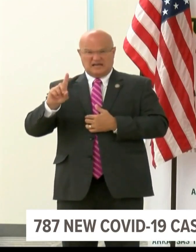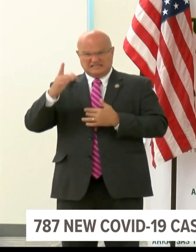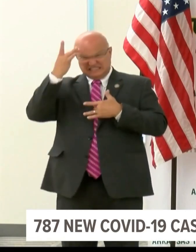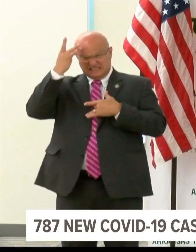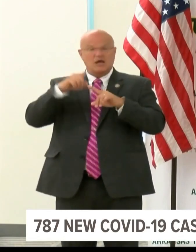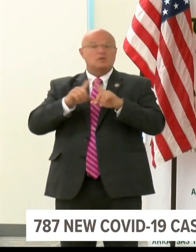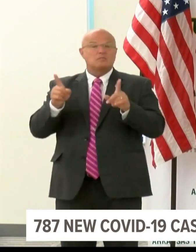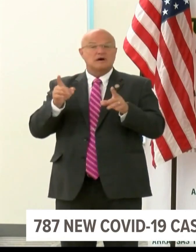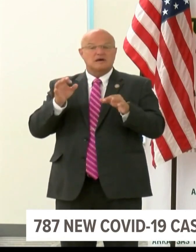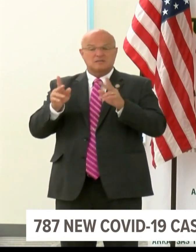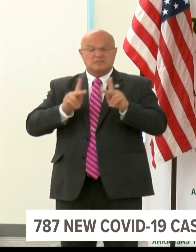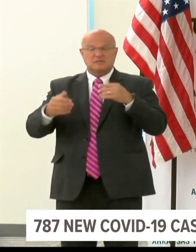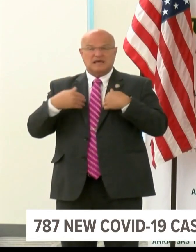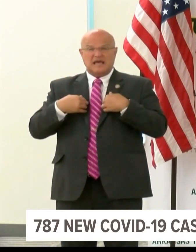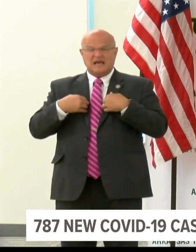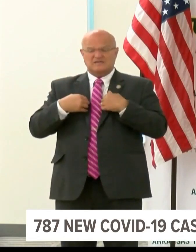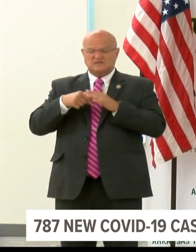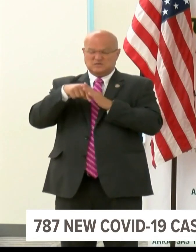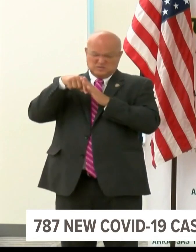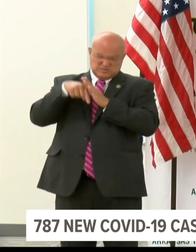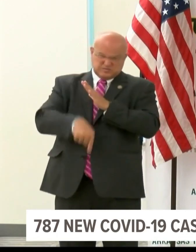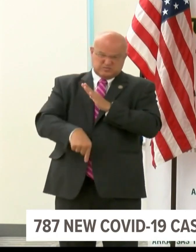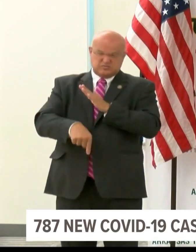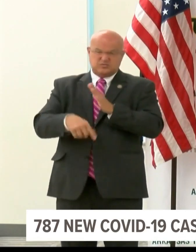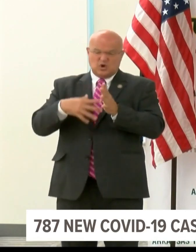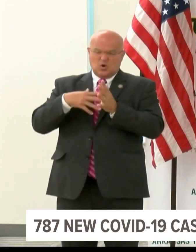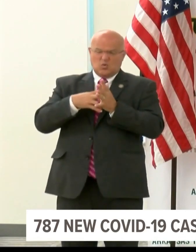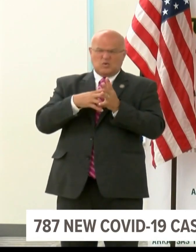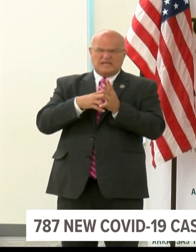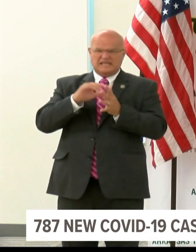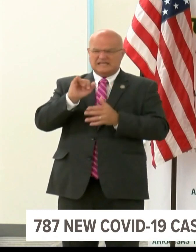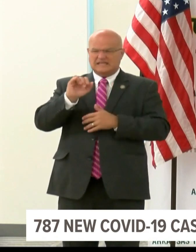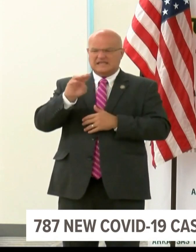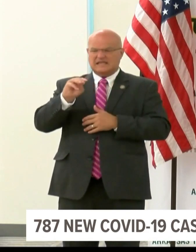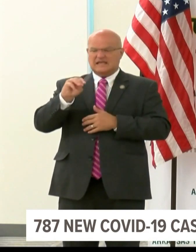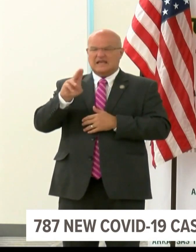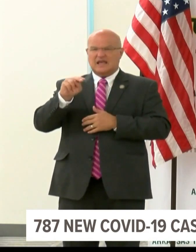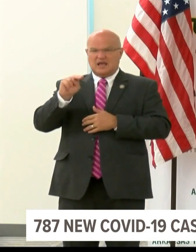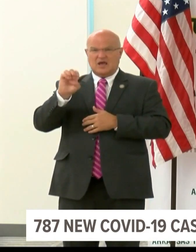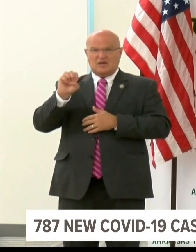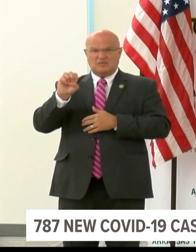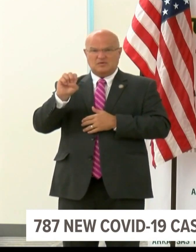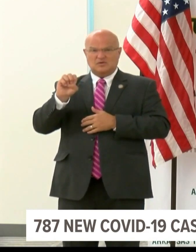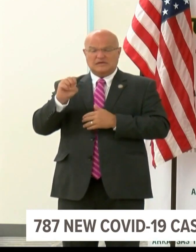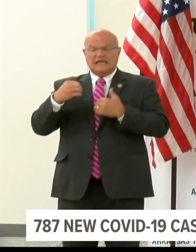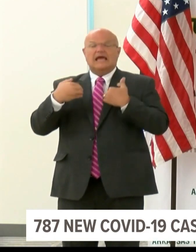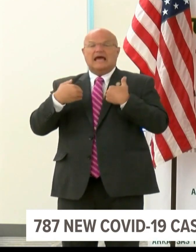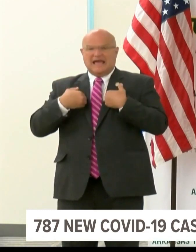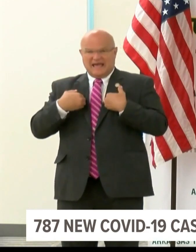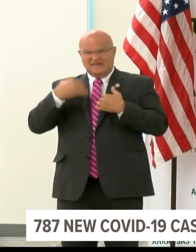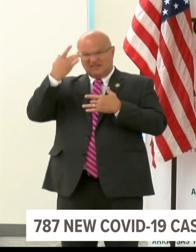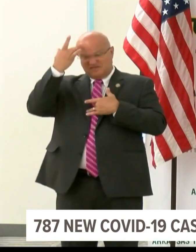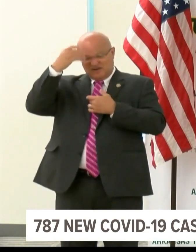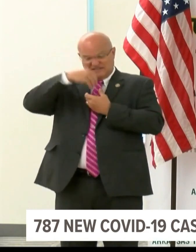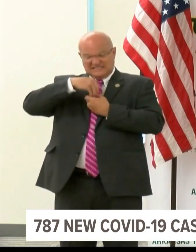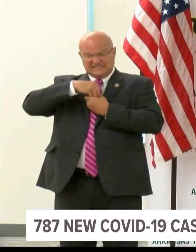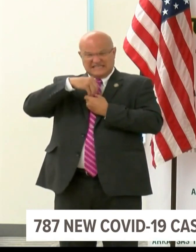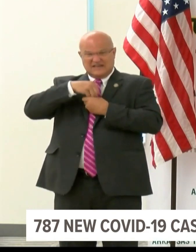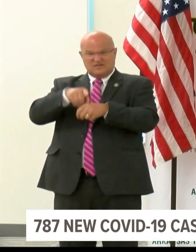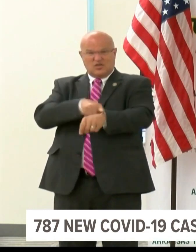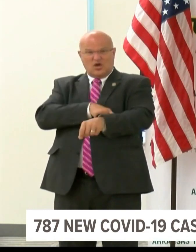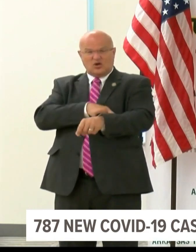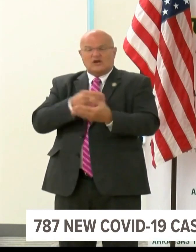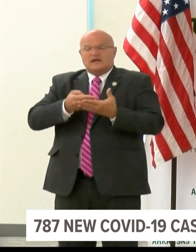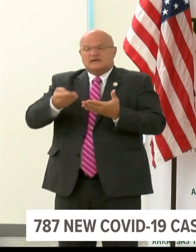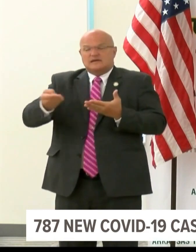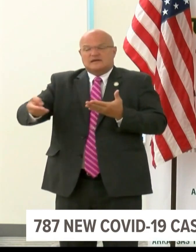had moderate to severe or have weakened immune systems can shed the virus for a longer period of time. So they need to be isolated